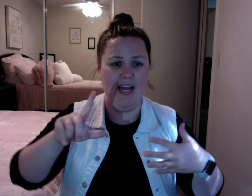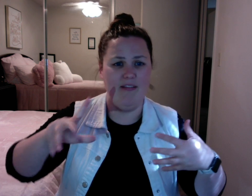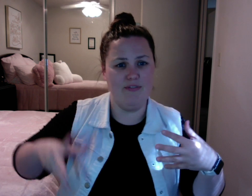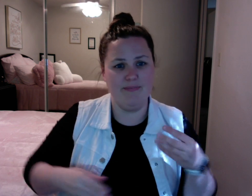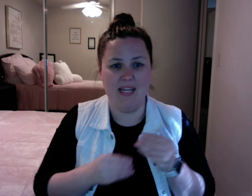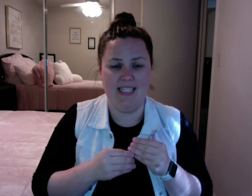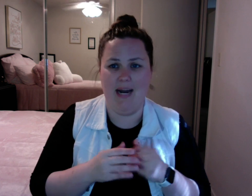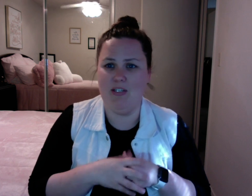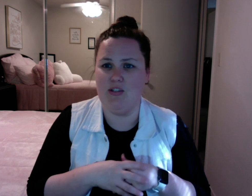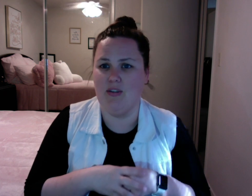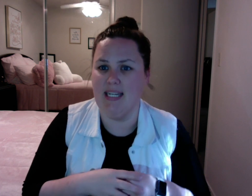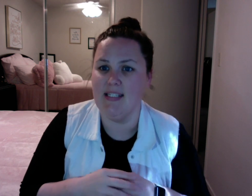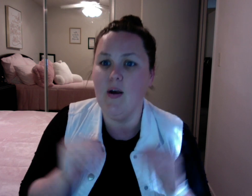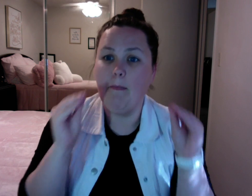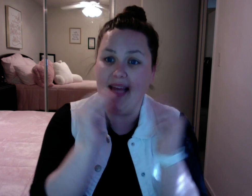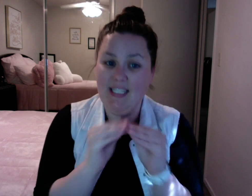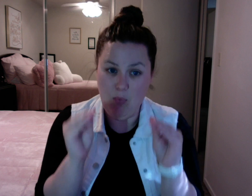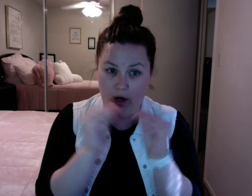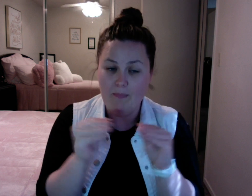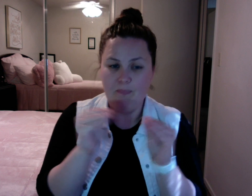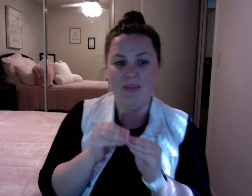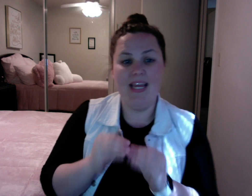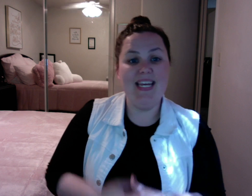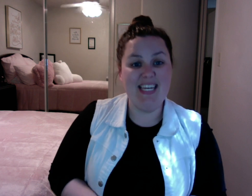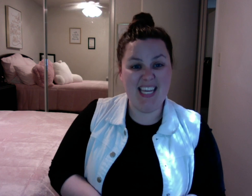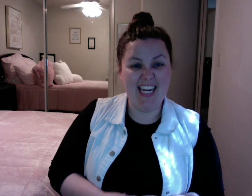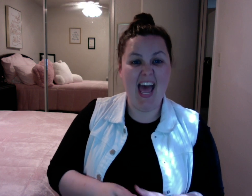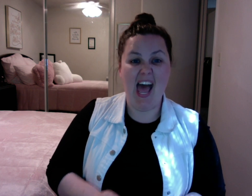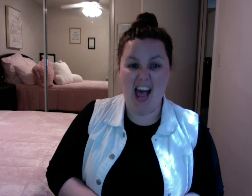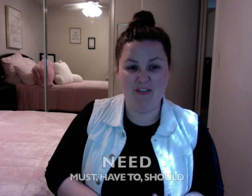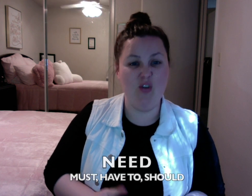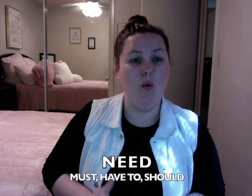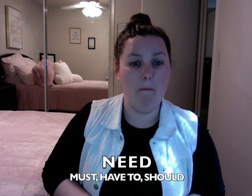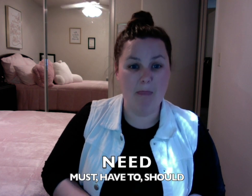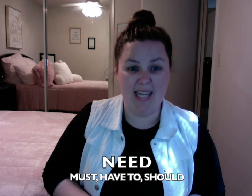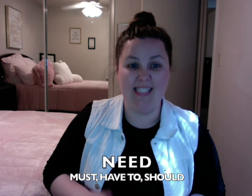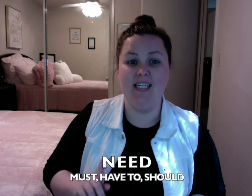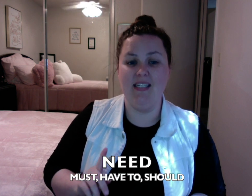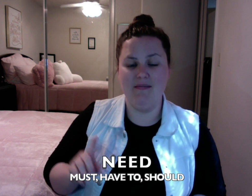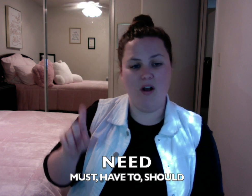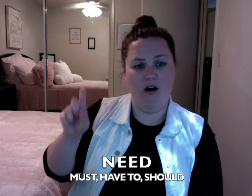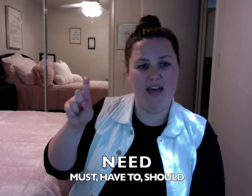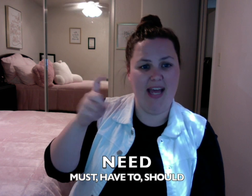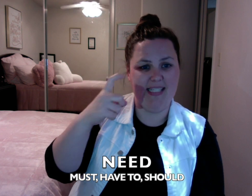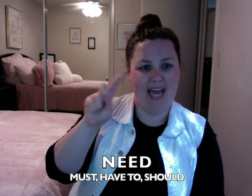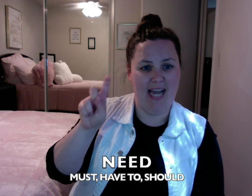of adapt to certain things. But that's more. Need, have to, must. All that is an X hand